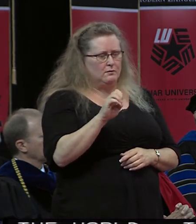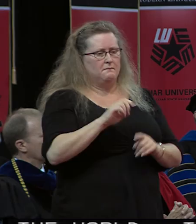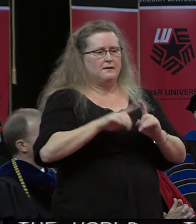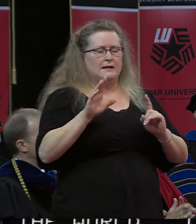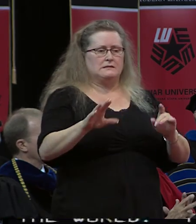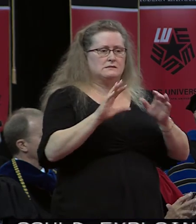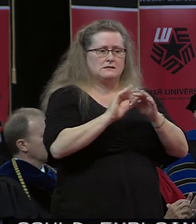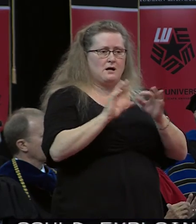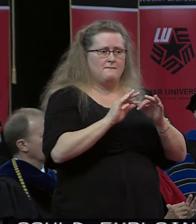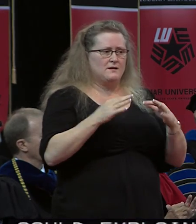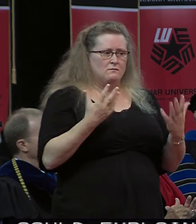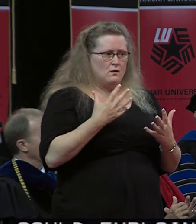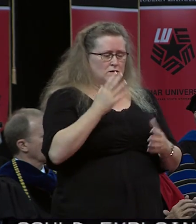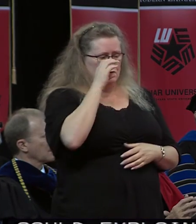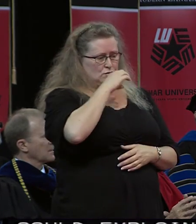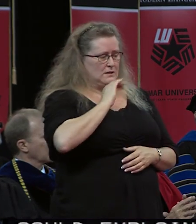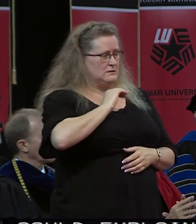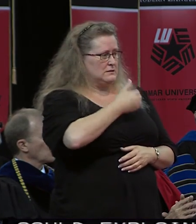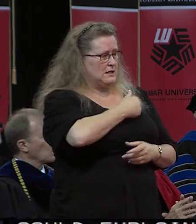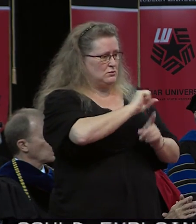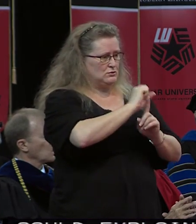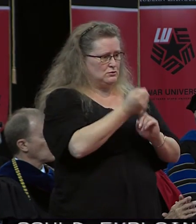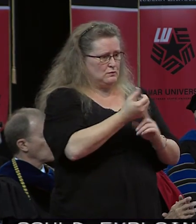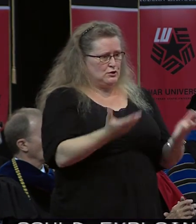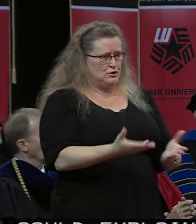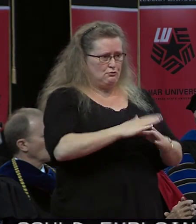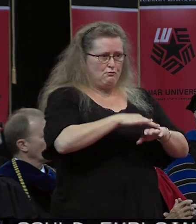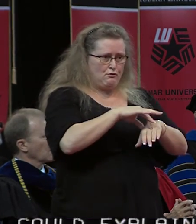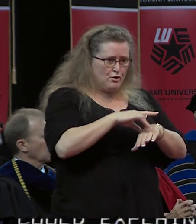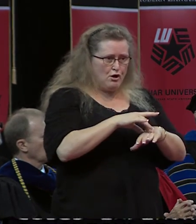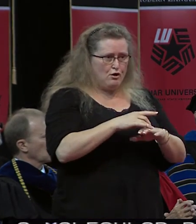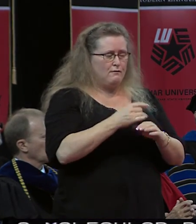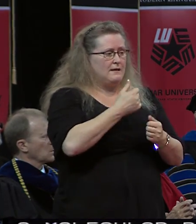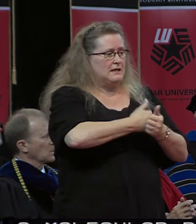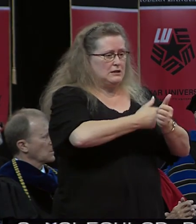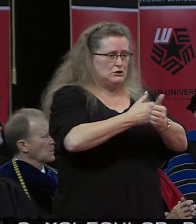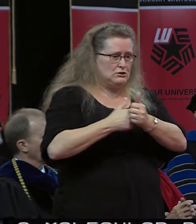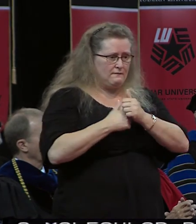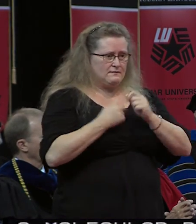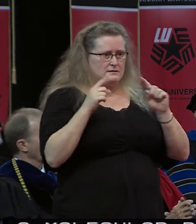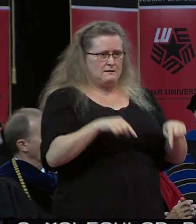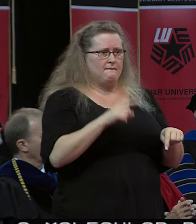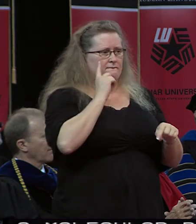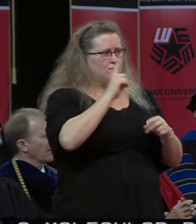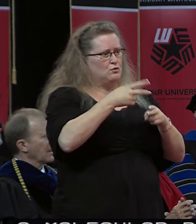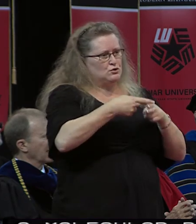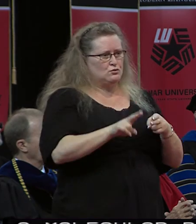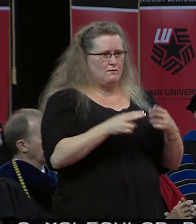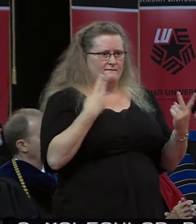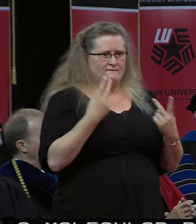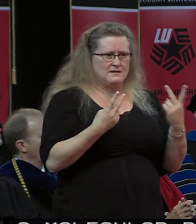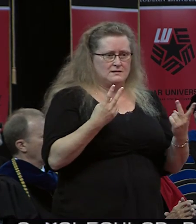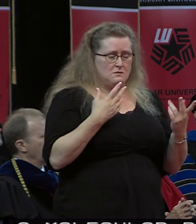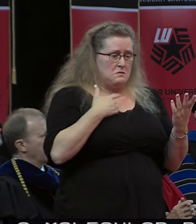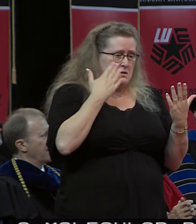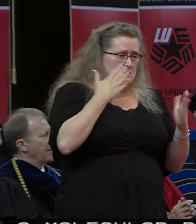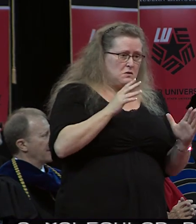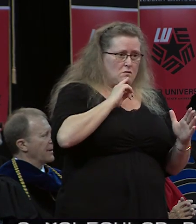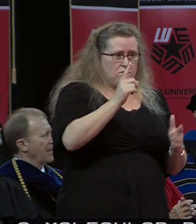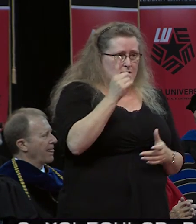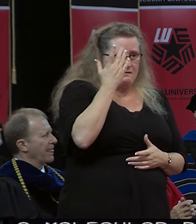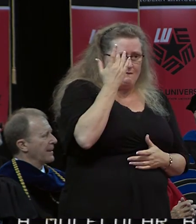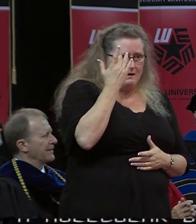"Strange is our situation here upon Earth. Each of us comes for a short visit, not knowing really why,